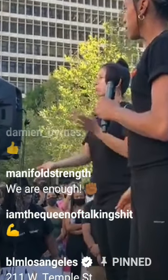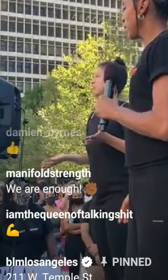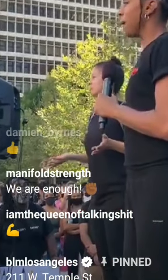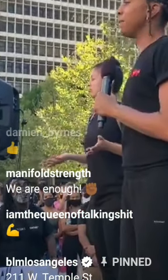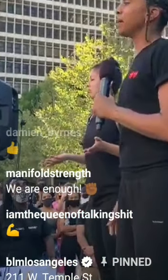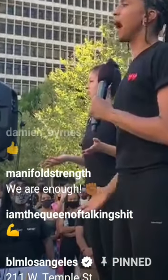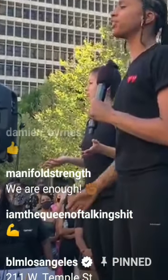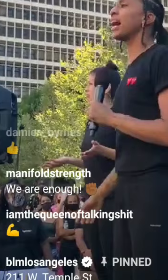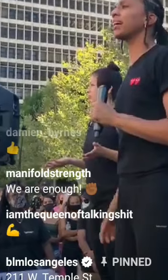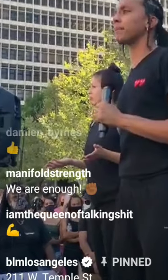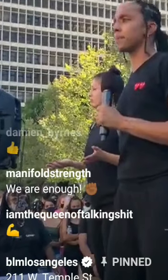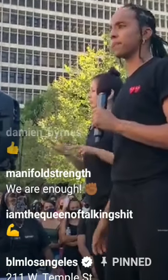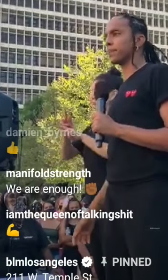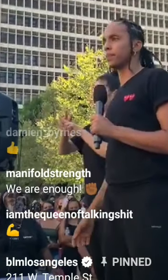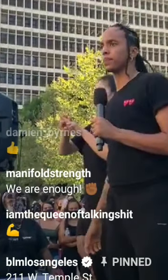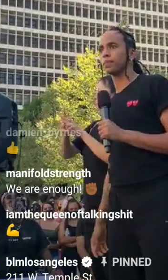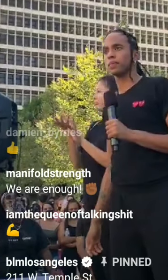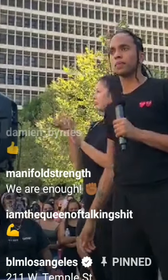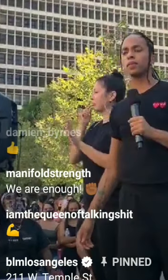Give it up for Michael Williams!